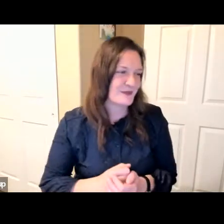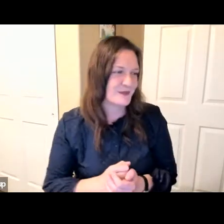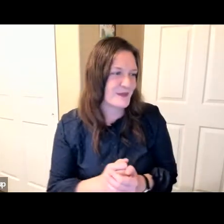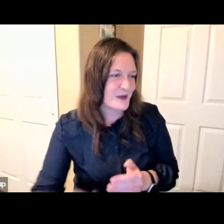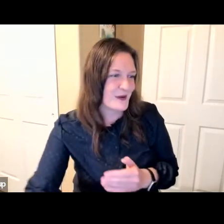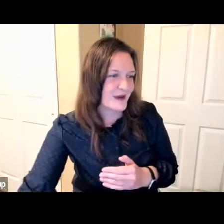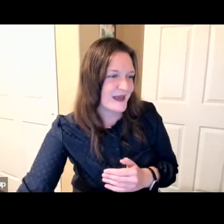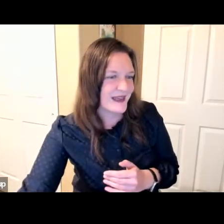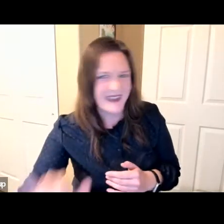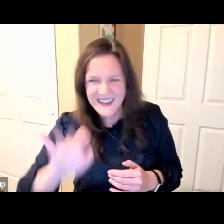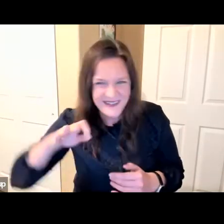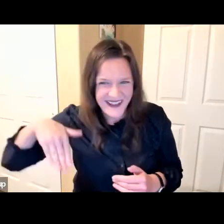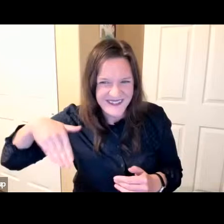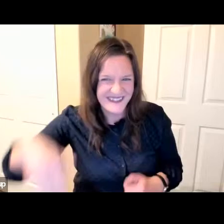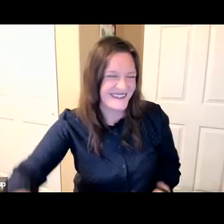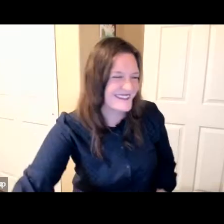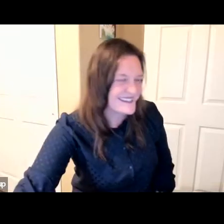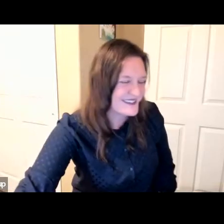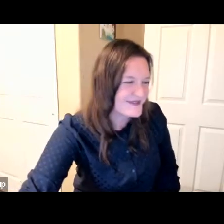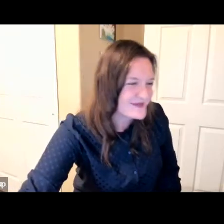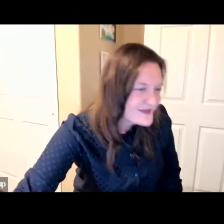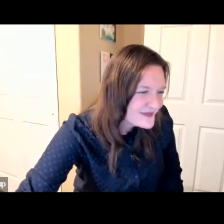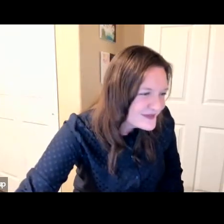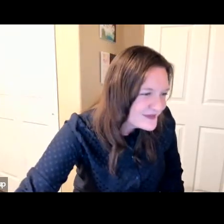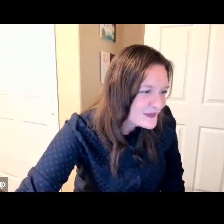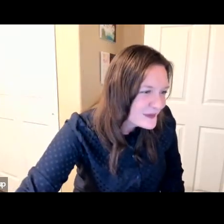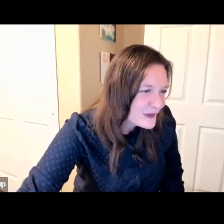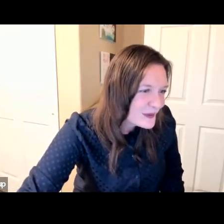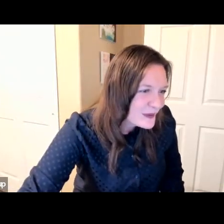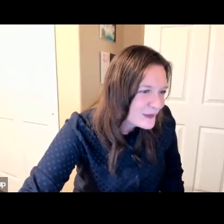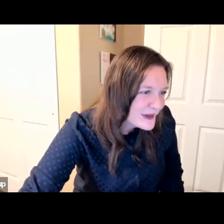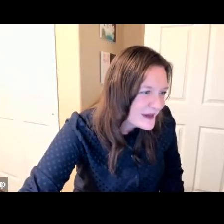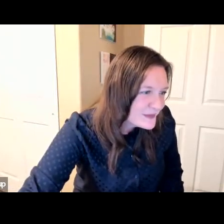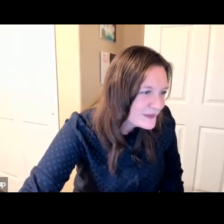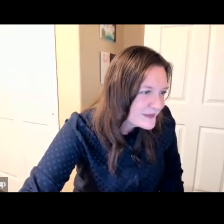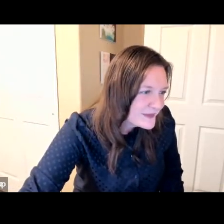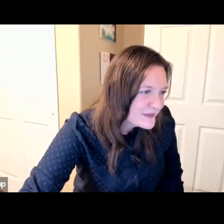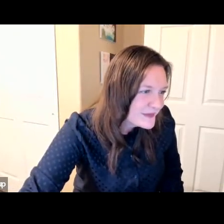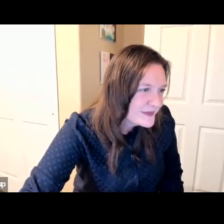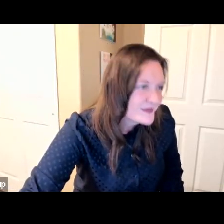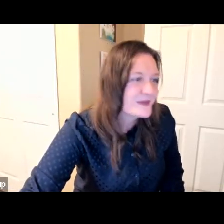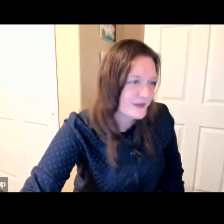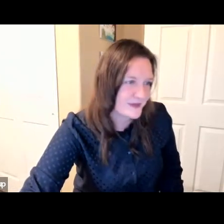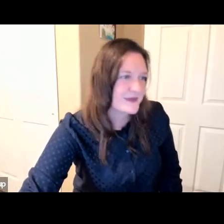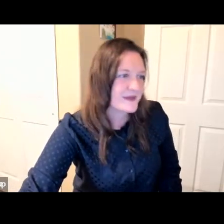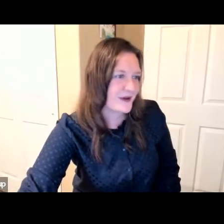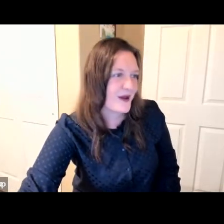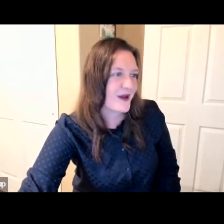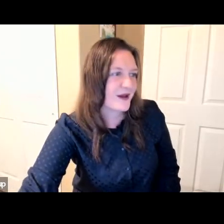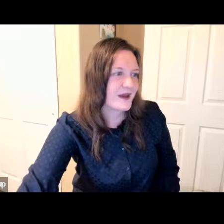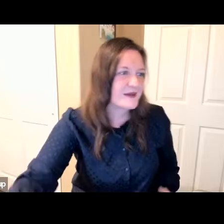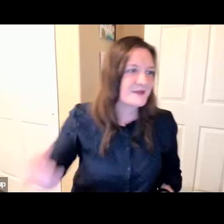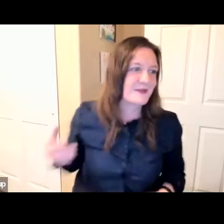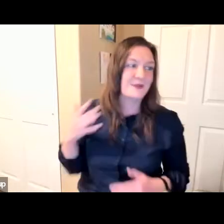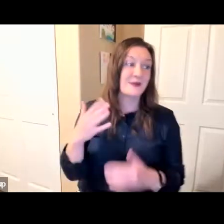I will share those comments with you. Excuse me, I have not shared those comments with you, but I will.